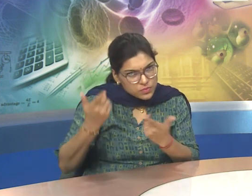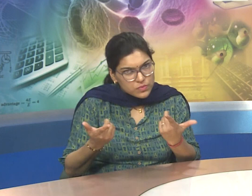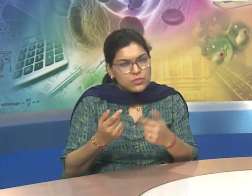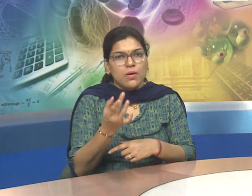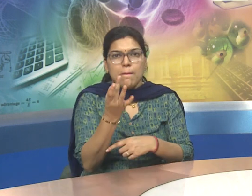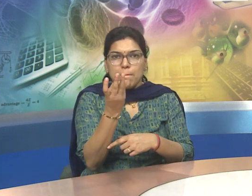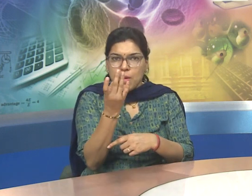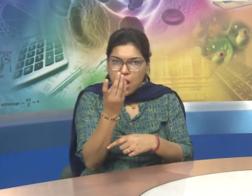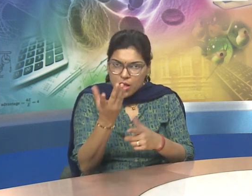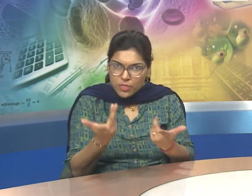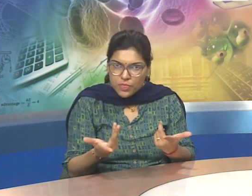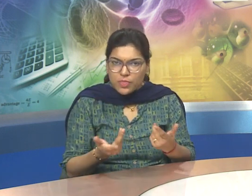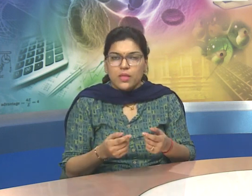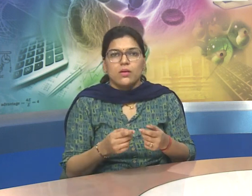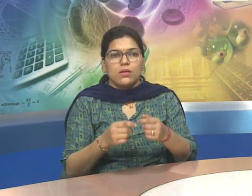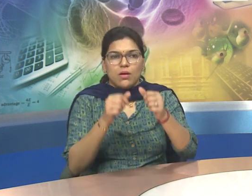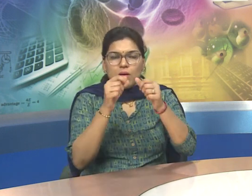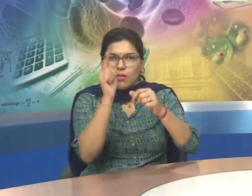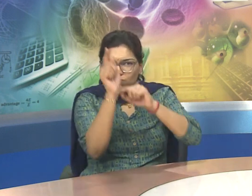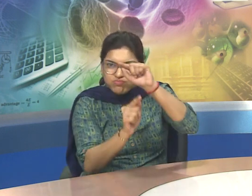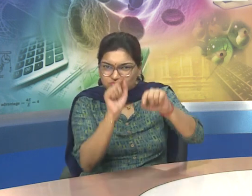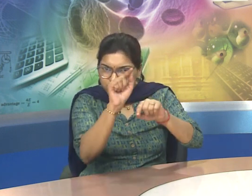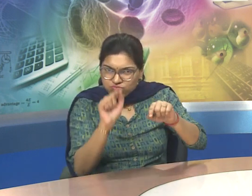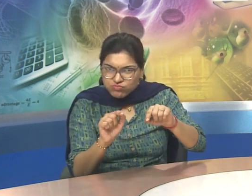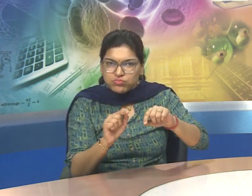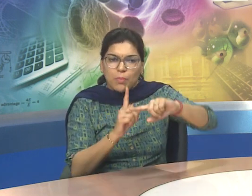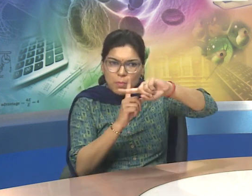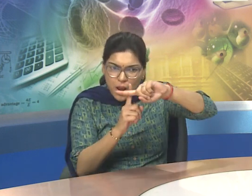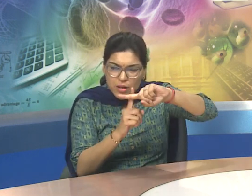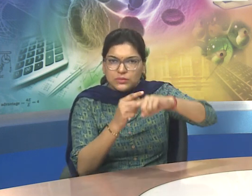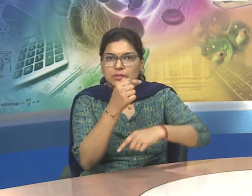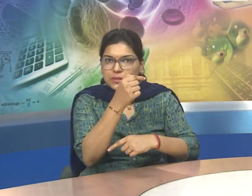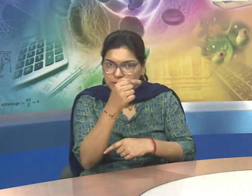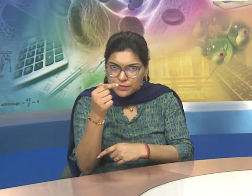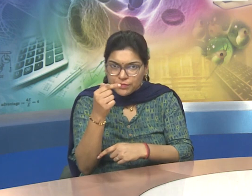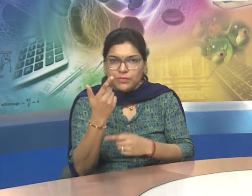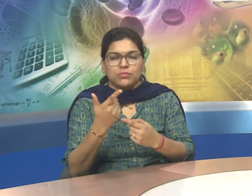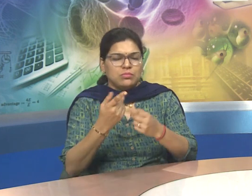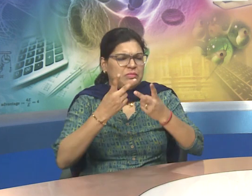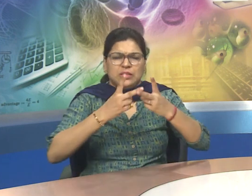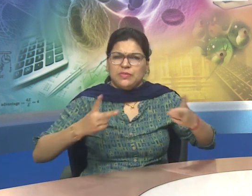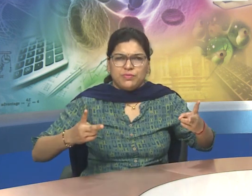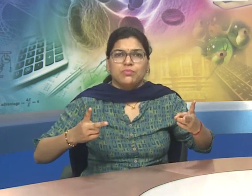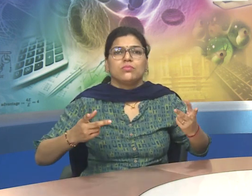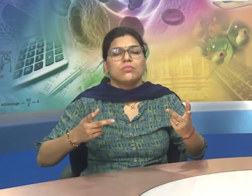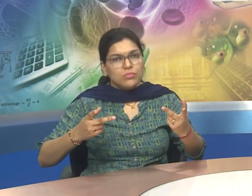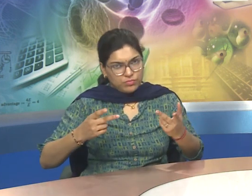computer. We can have English language, Hindi language, or any other language, and also